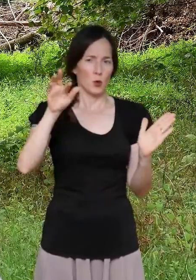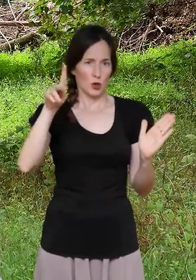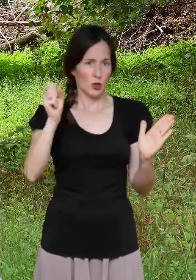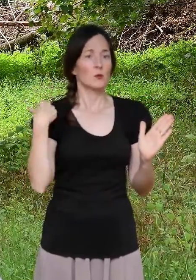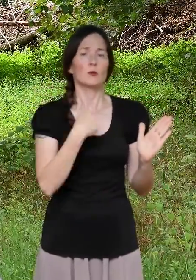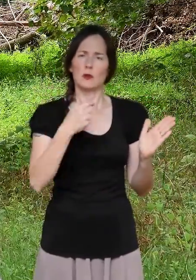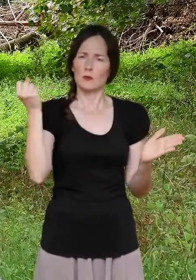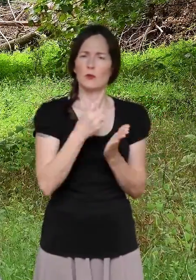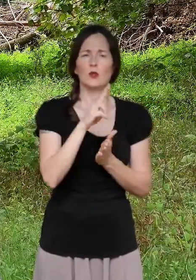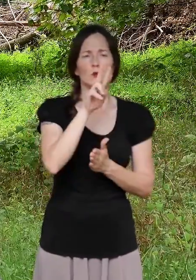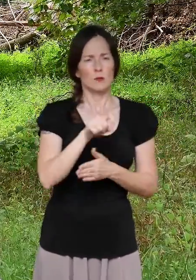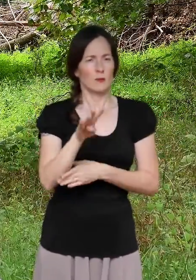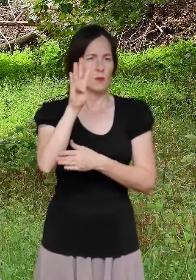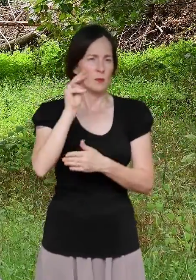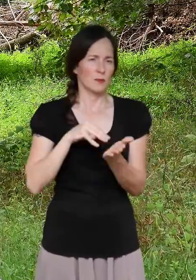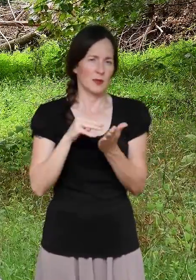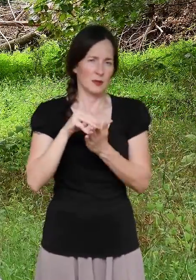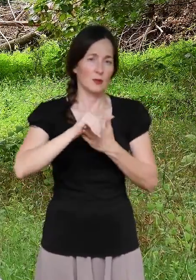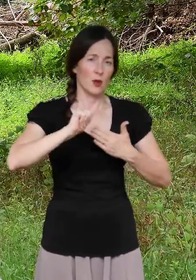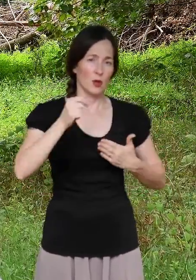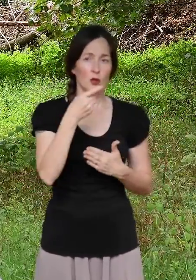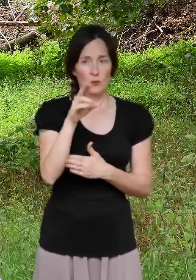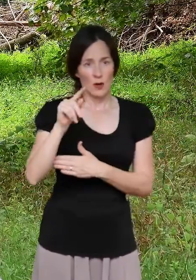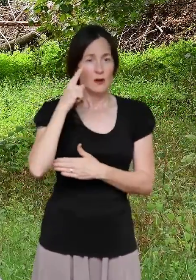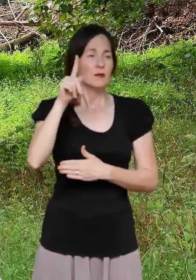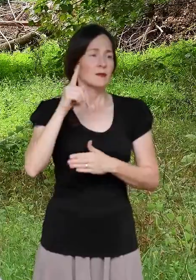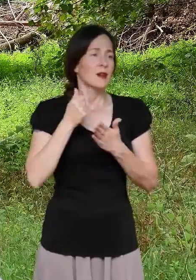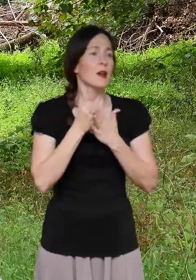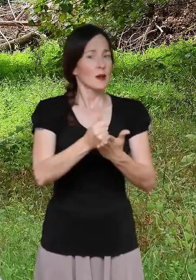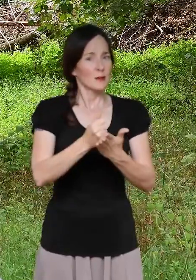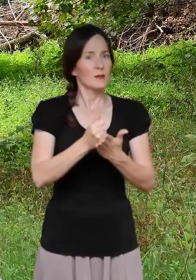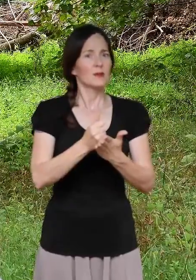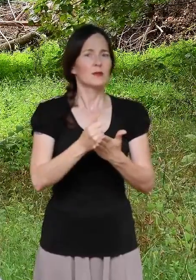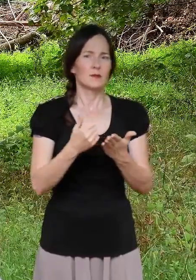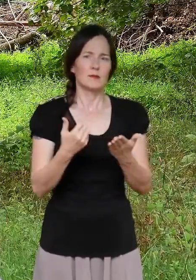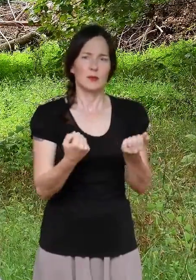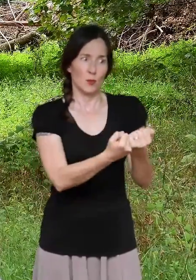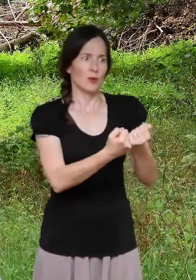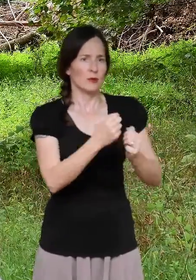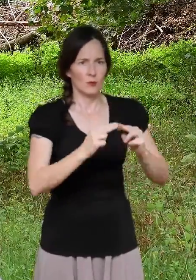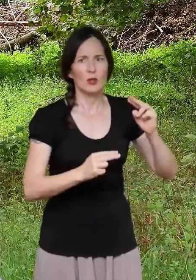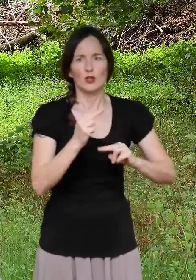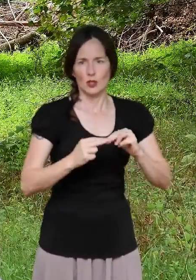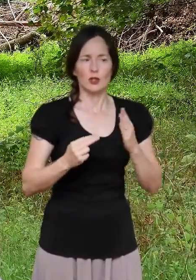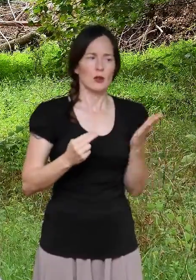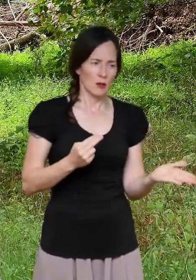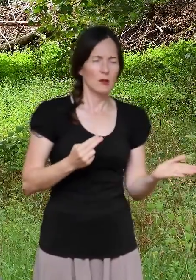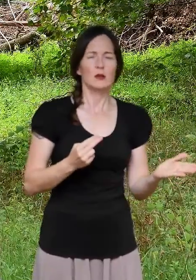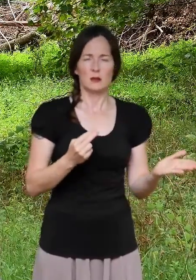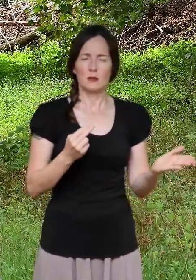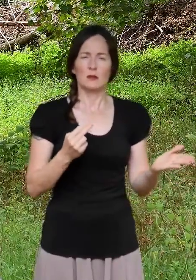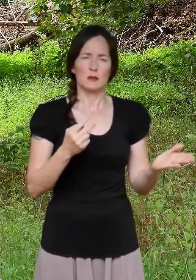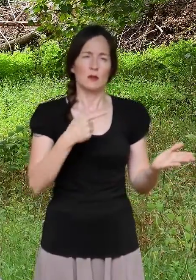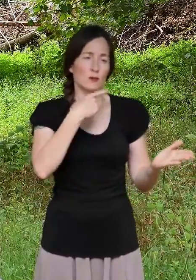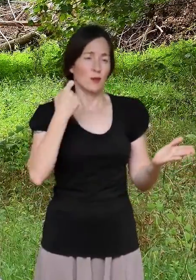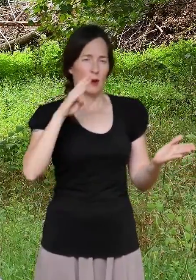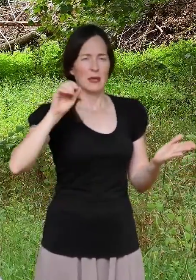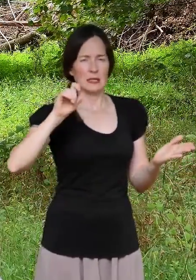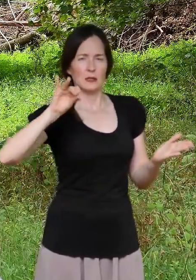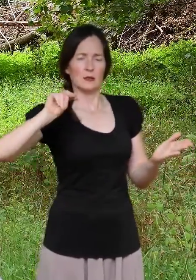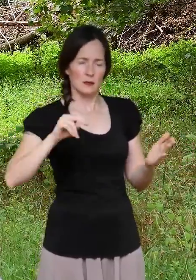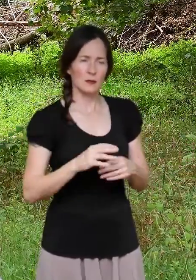grant to help fund the construction of this stormwater detention basin. This funding comes from the State